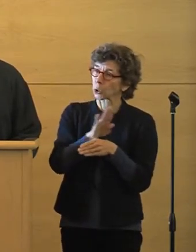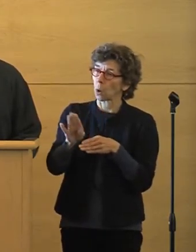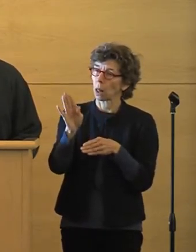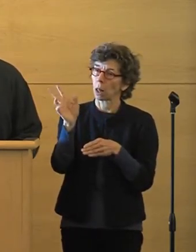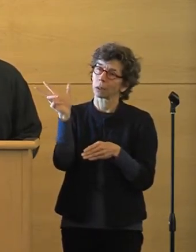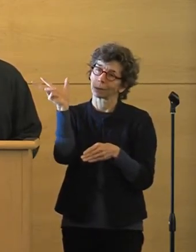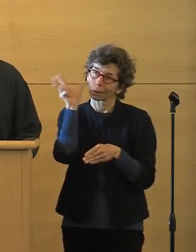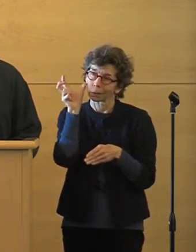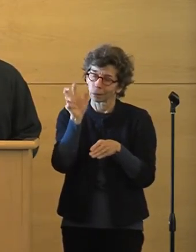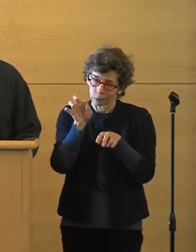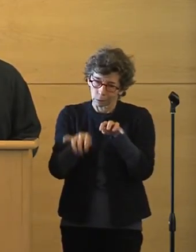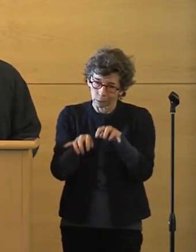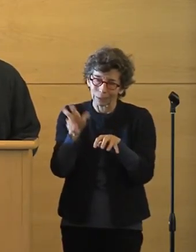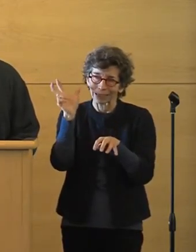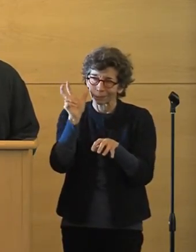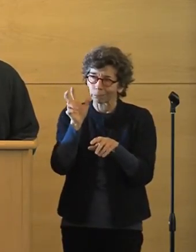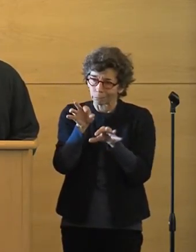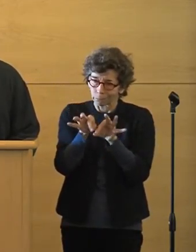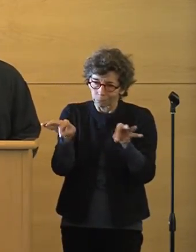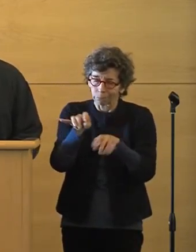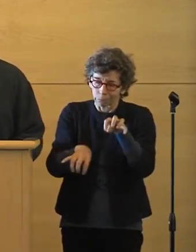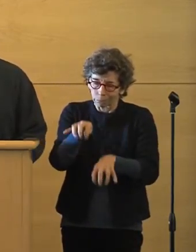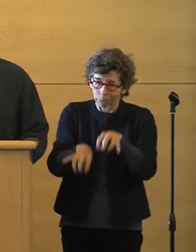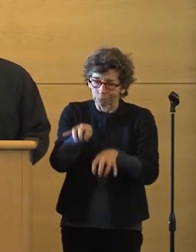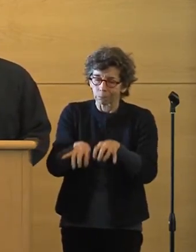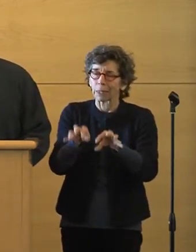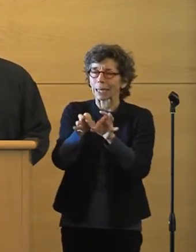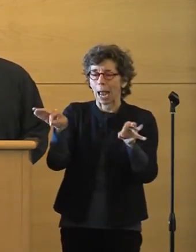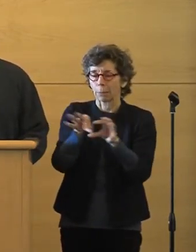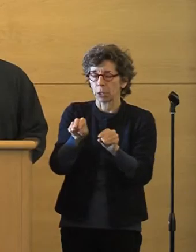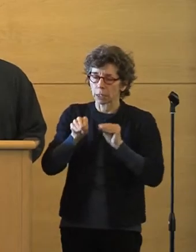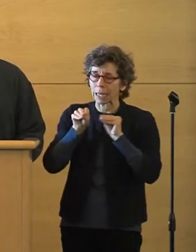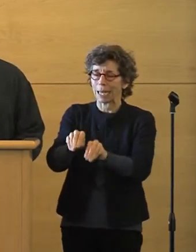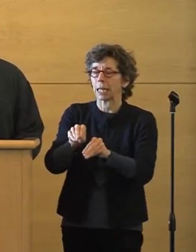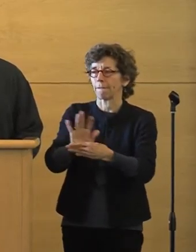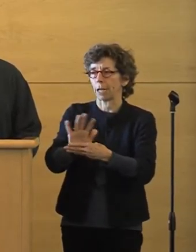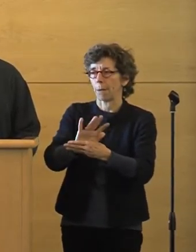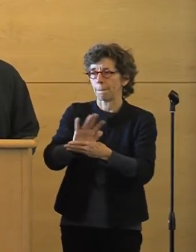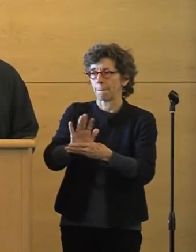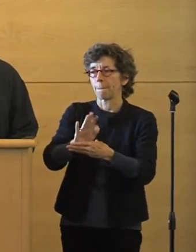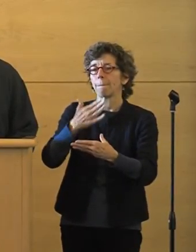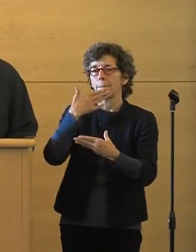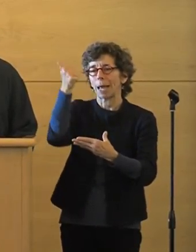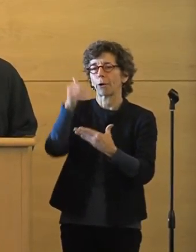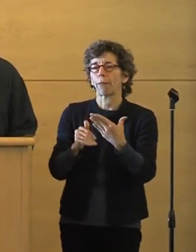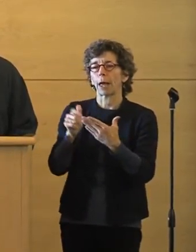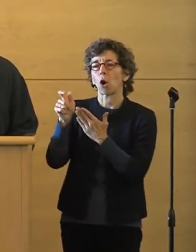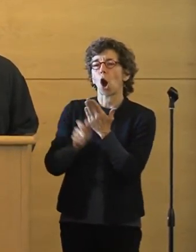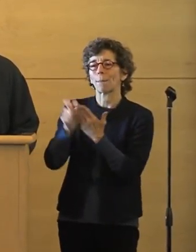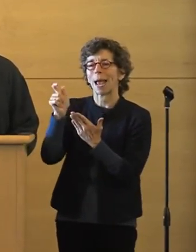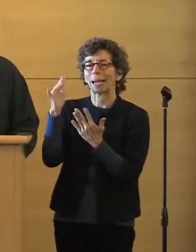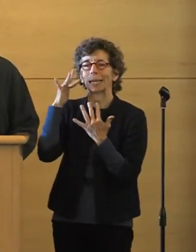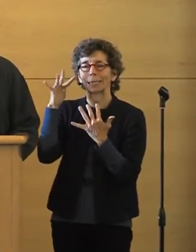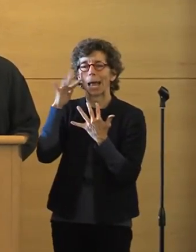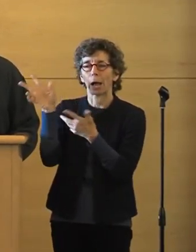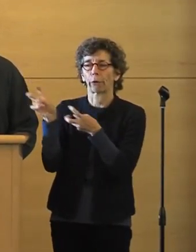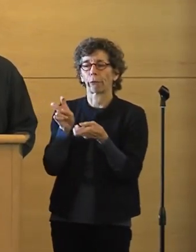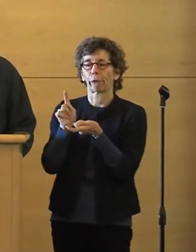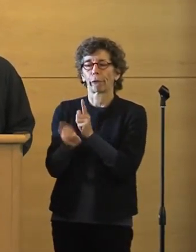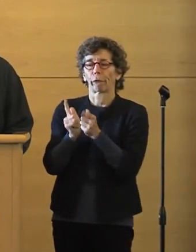miscaptions whenever you're using those sound speech reading text types of programs. So I'd rather